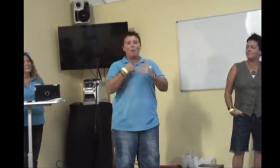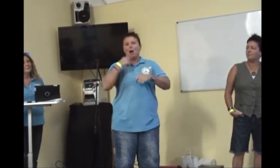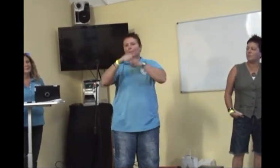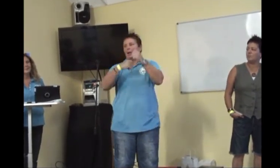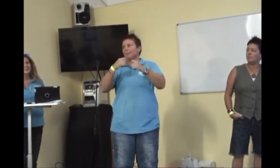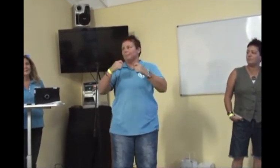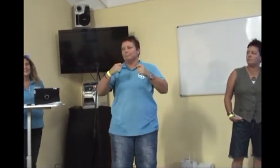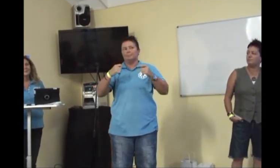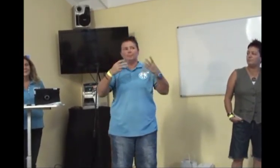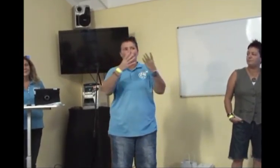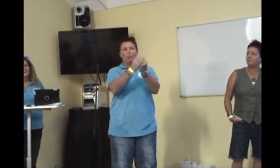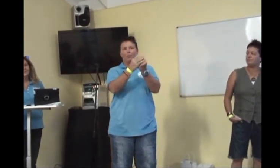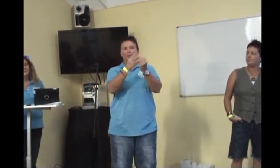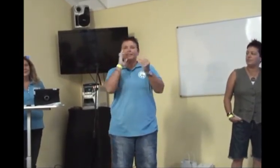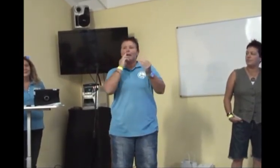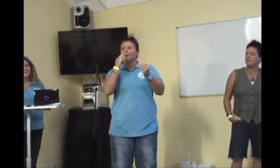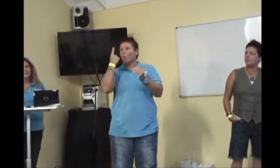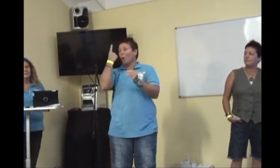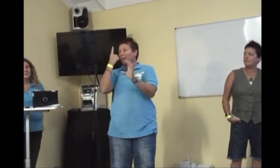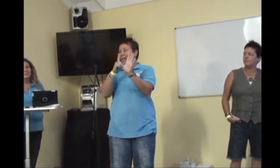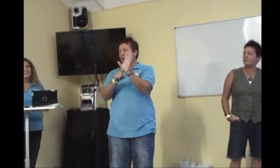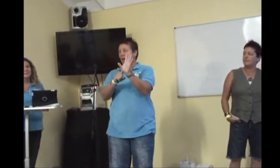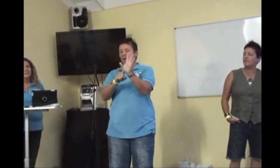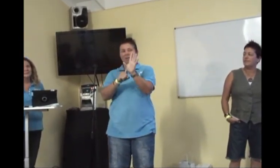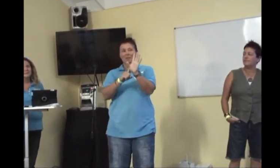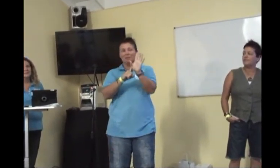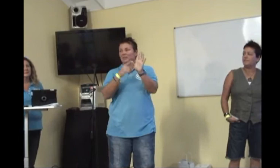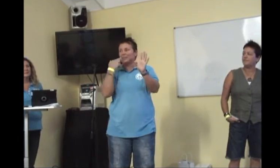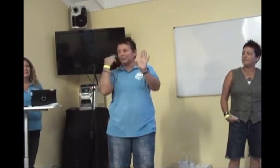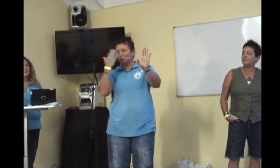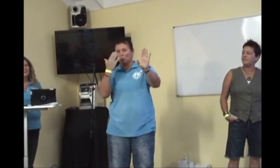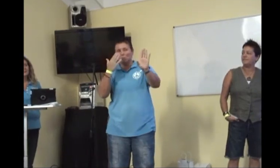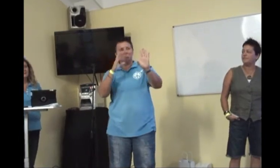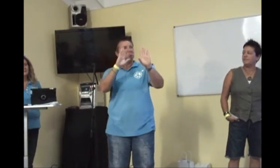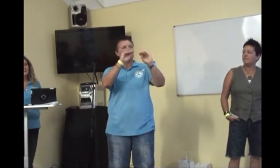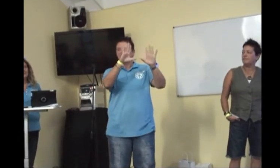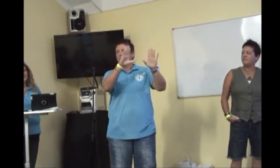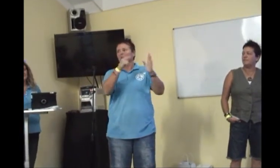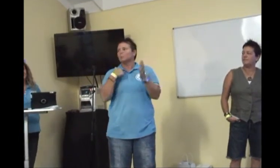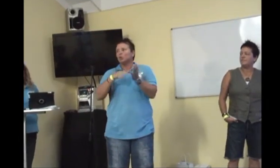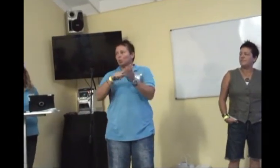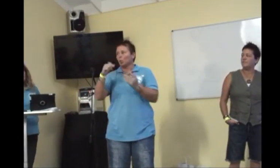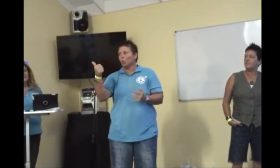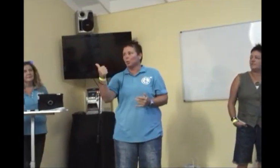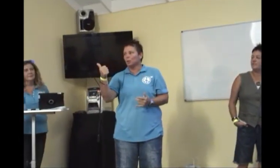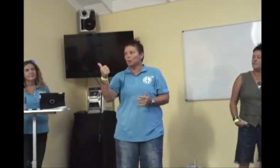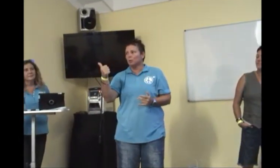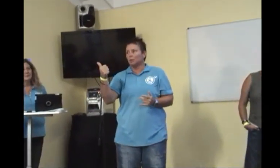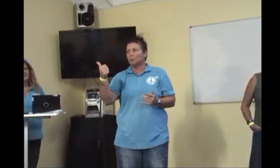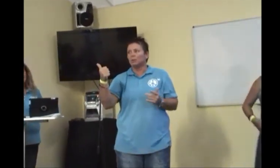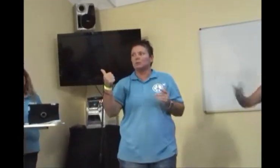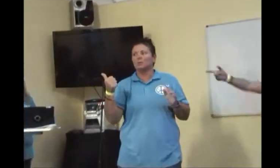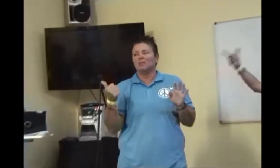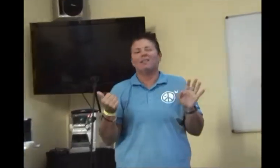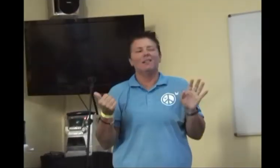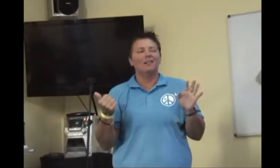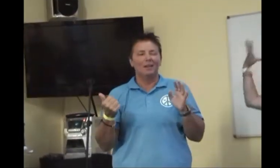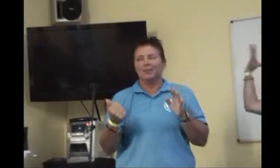that, and now, I'm now deaf, I've been at deaf school for a year. It didn't really suit her. She was too